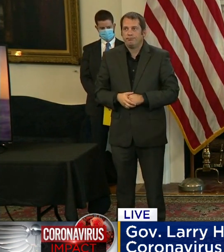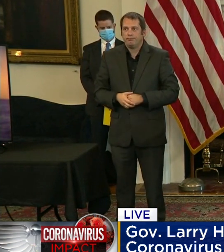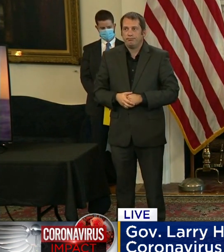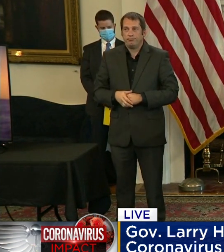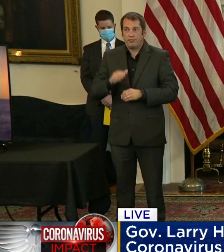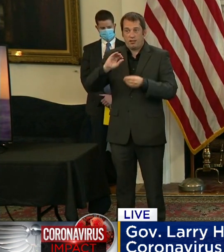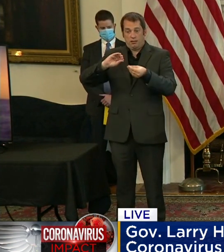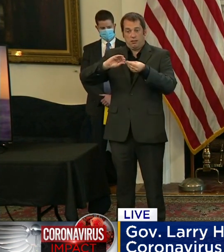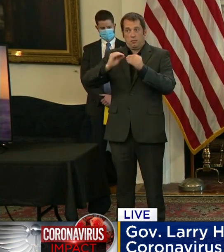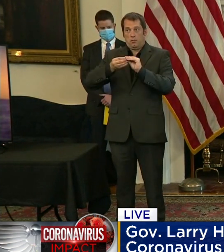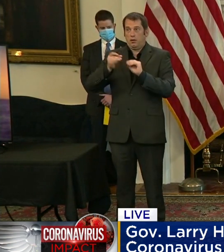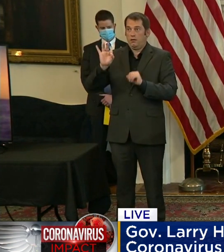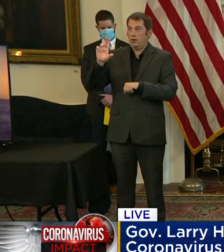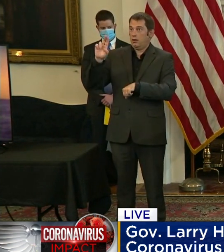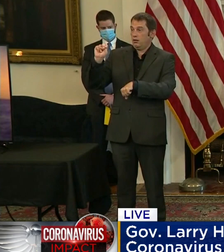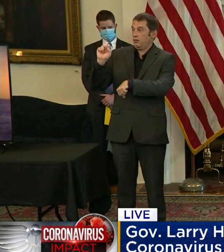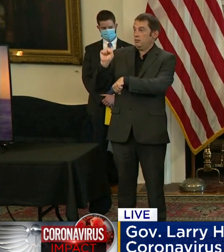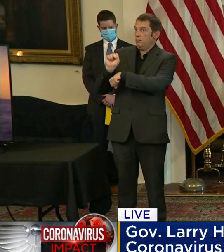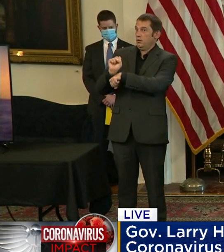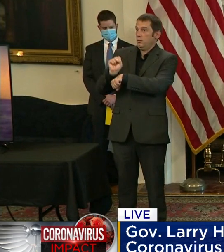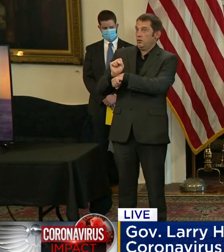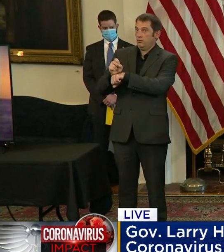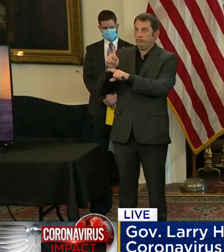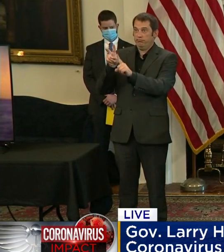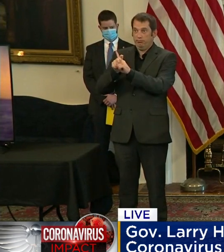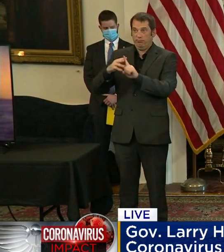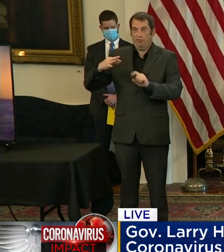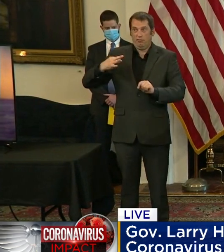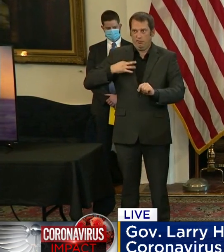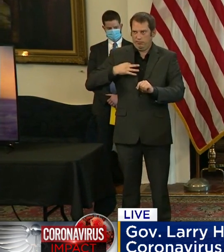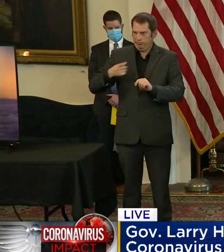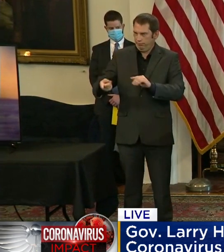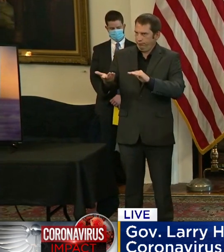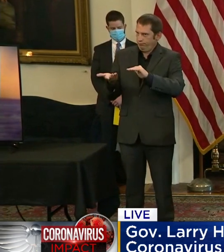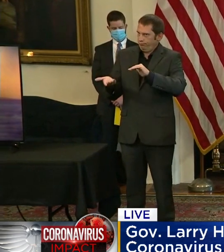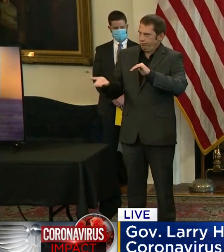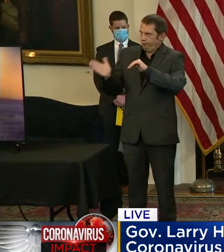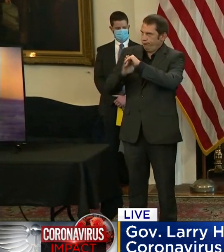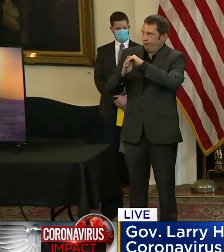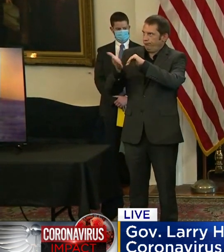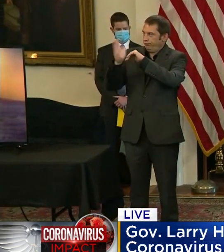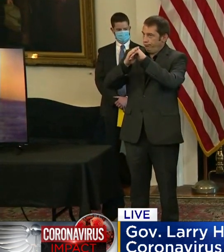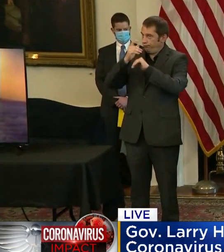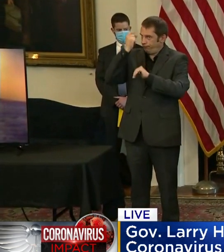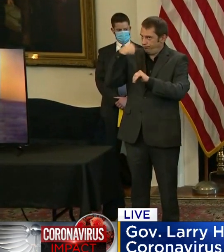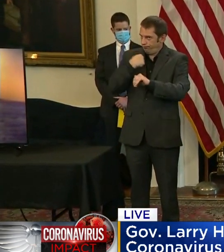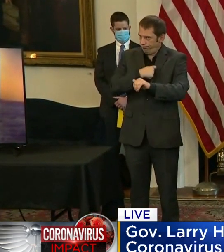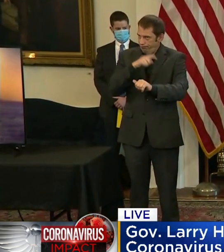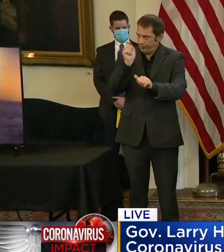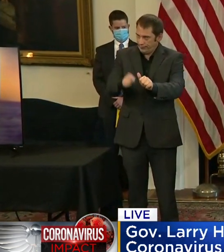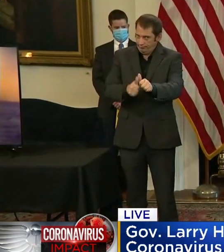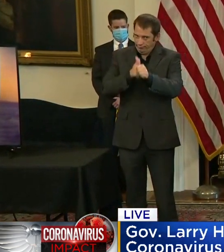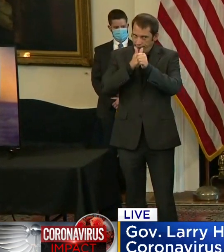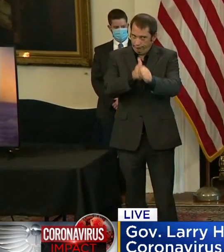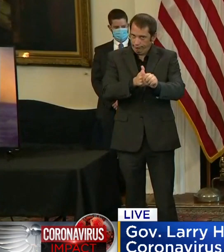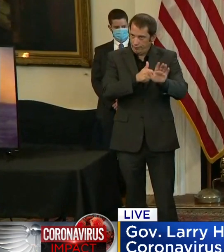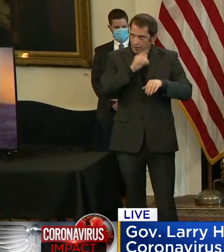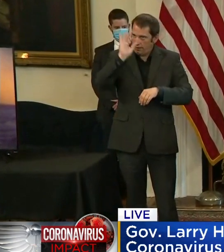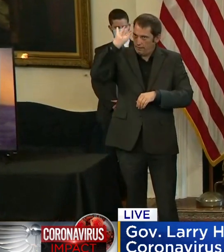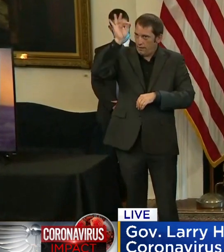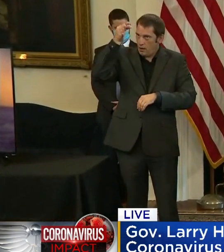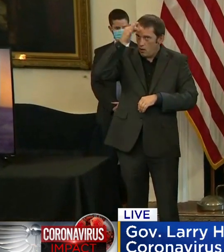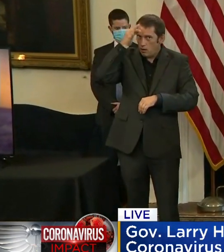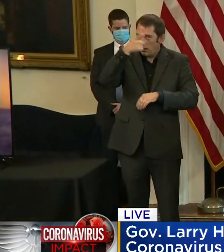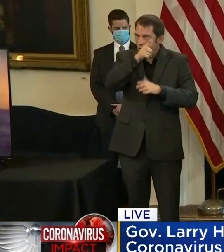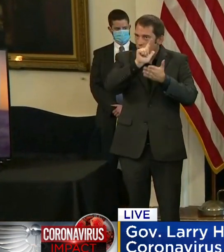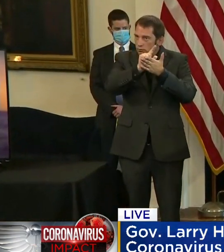following complex federal regulations and guarding against fraud is certainly not an issue unique